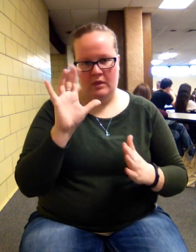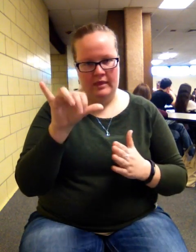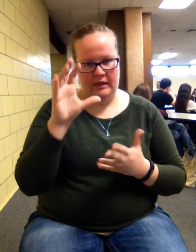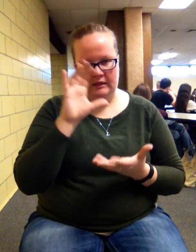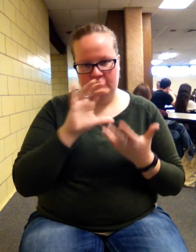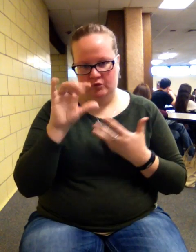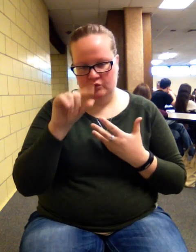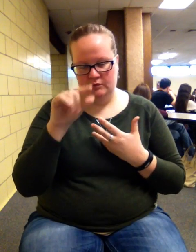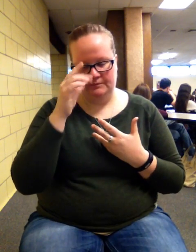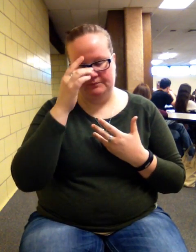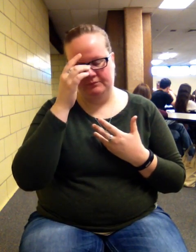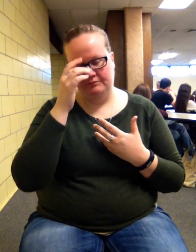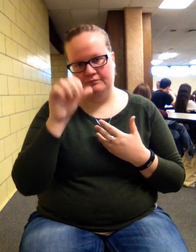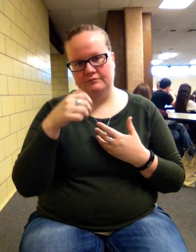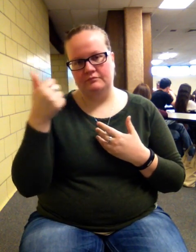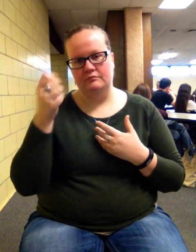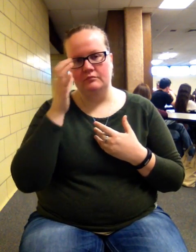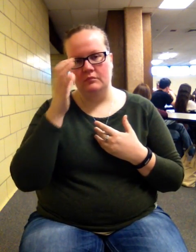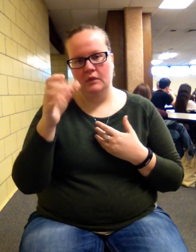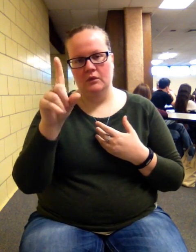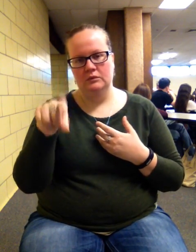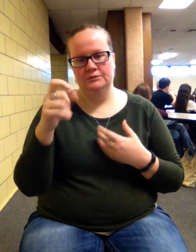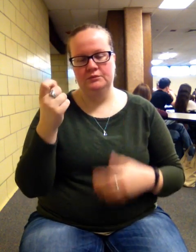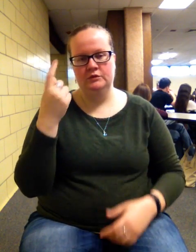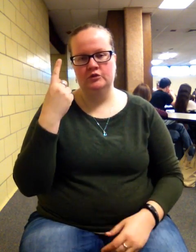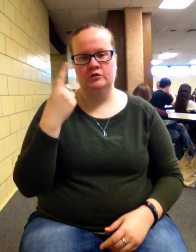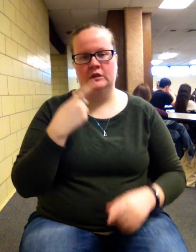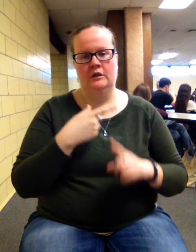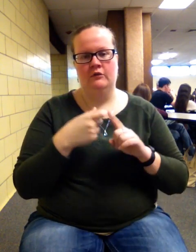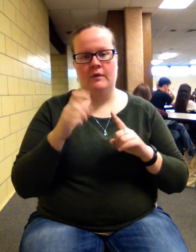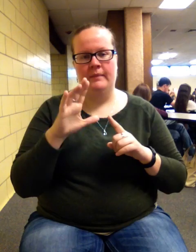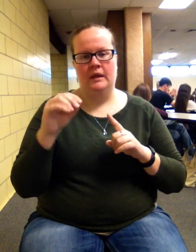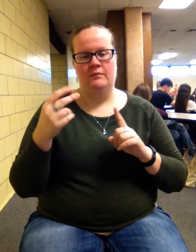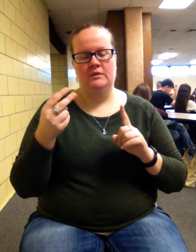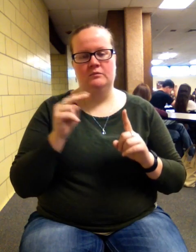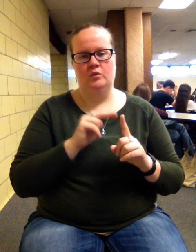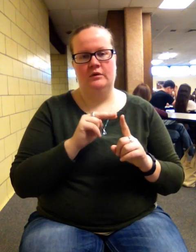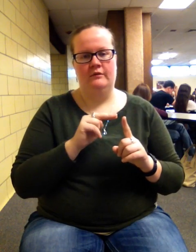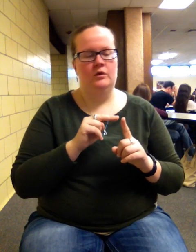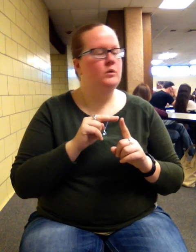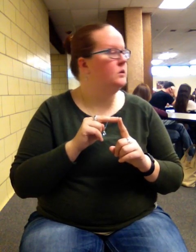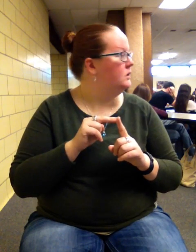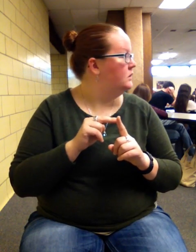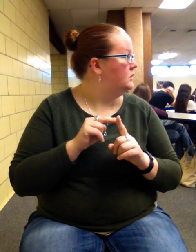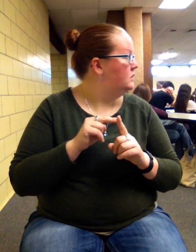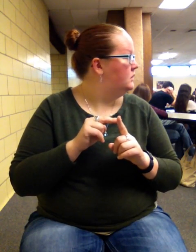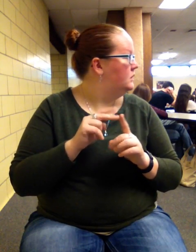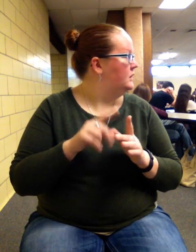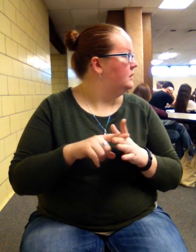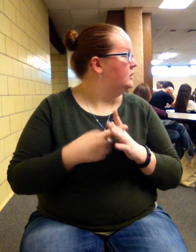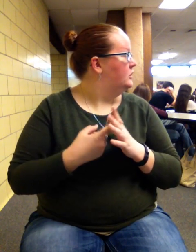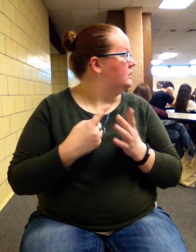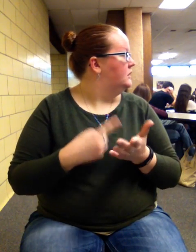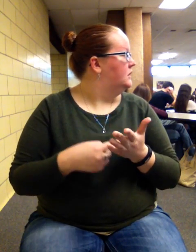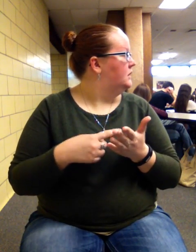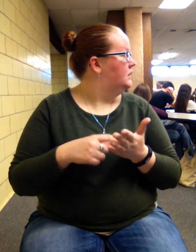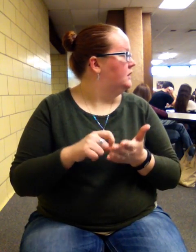other concept then that you need to kind of understand from a company's point of view is, and they start talking about this on page